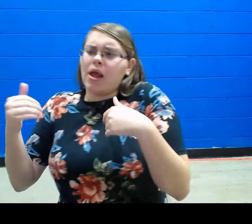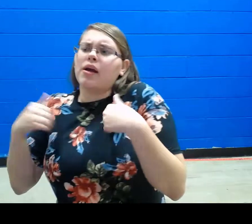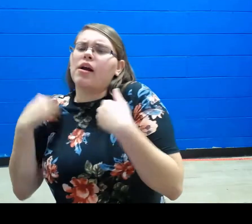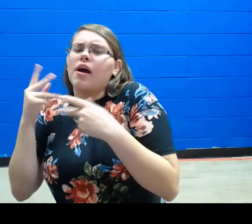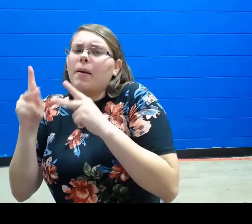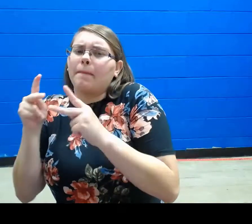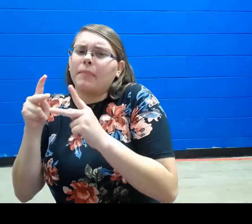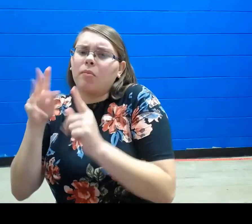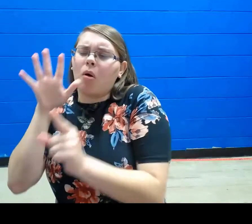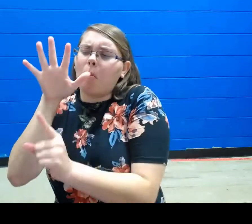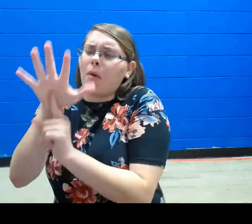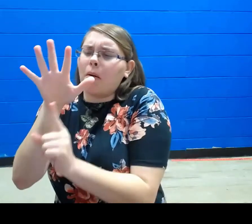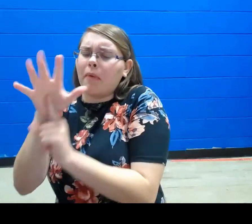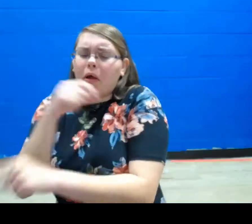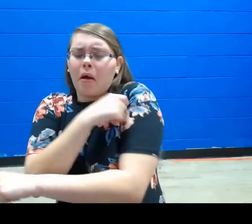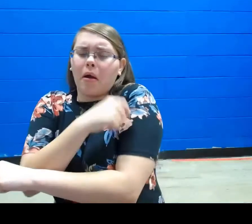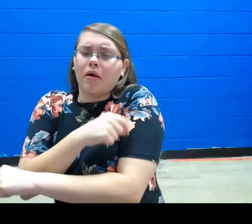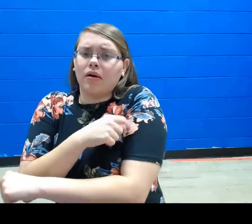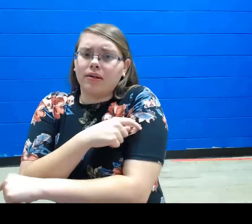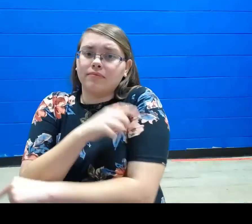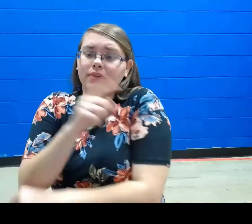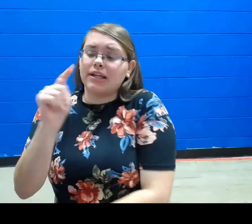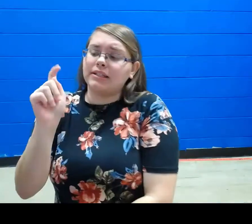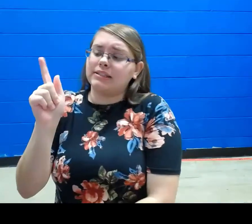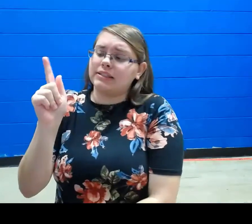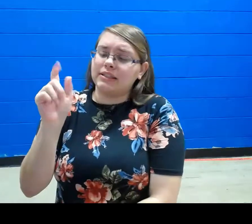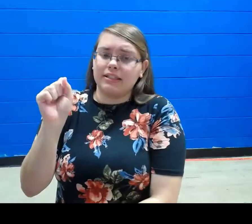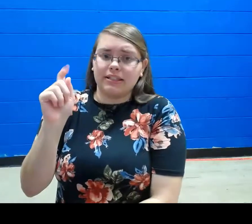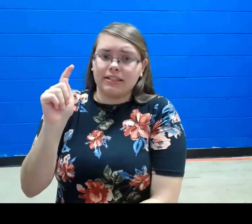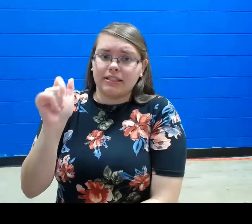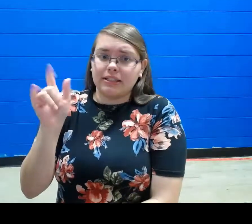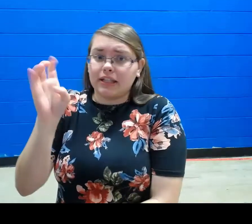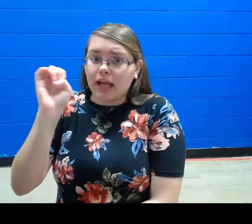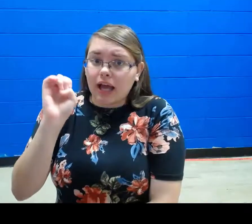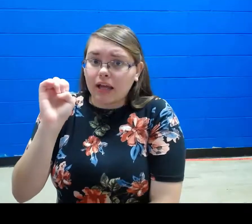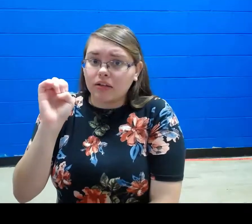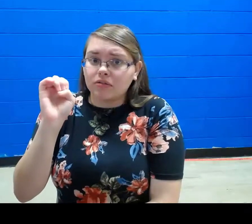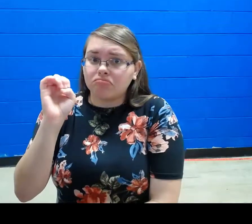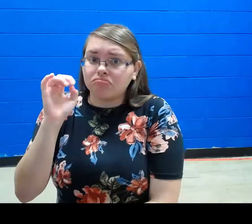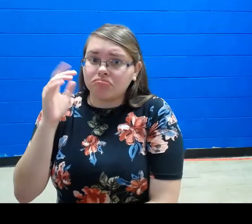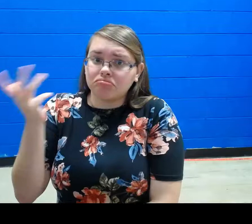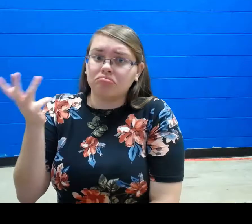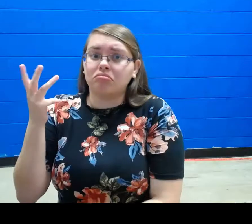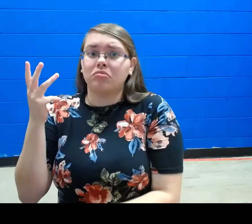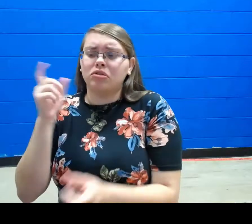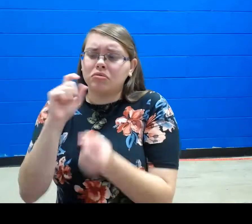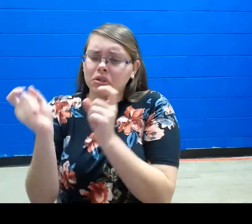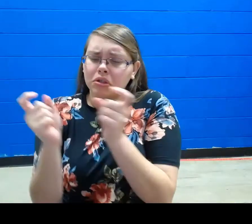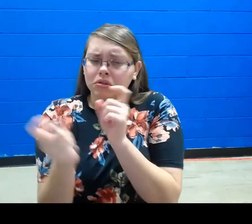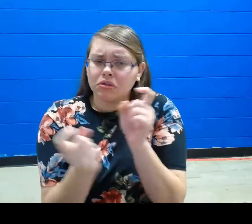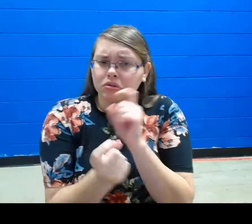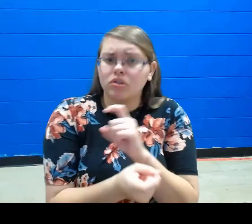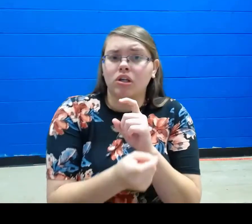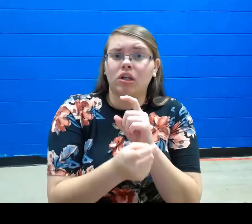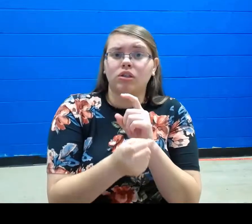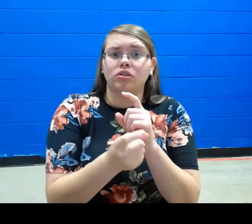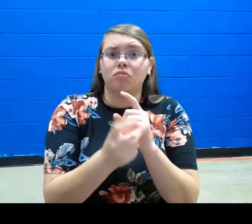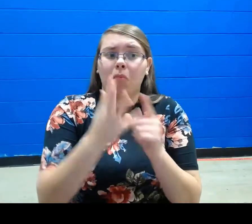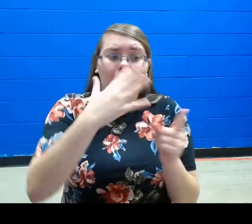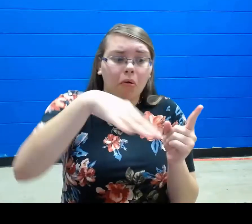while tattoo styles come and go, and their meaning has differed greatly across cultures, the practice is as old as civilization